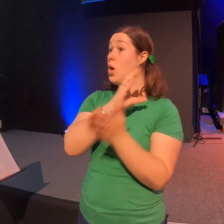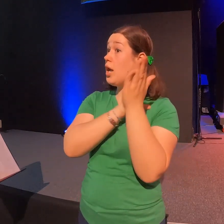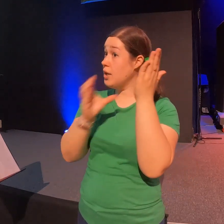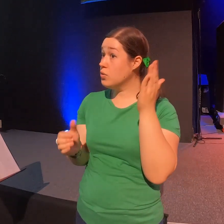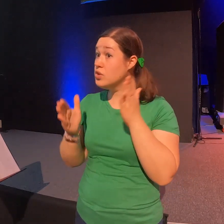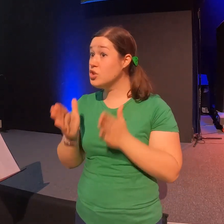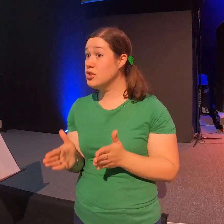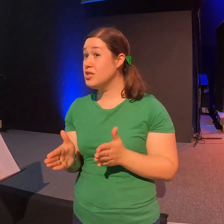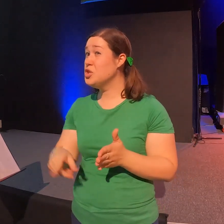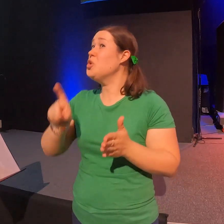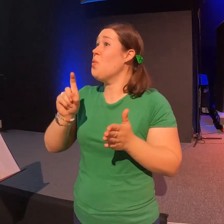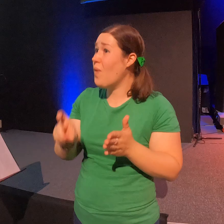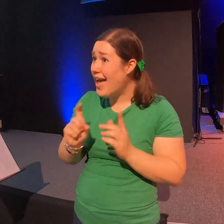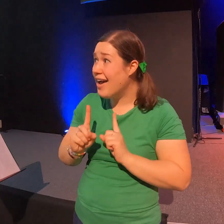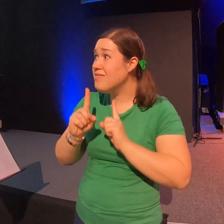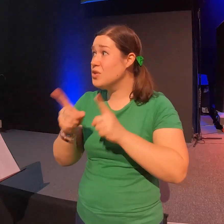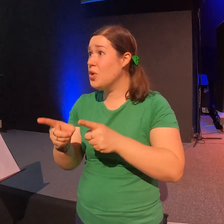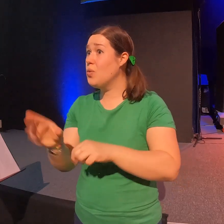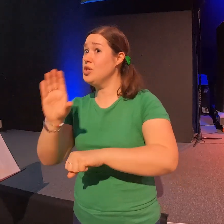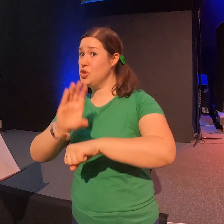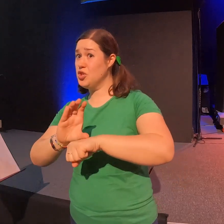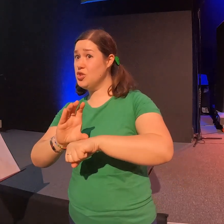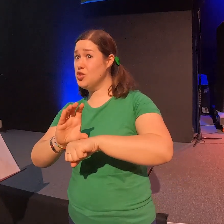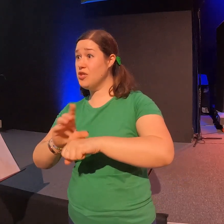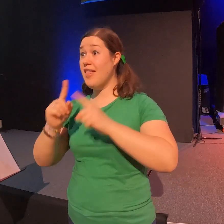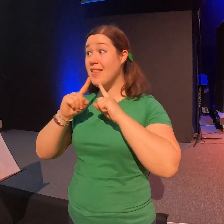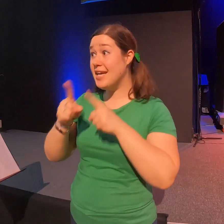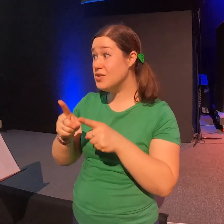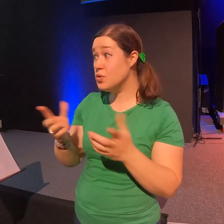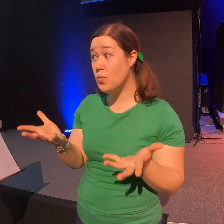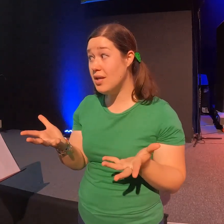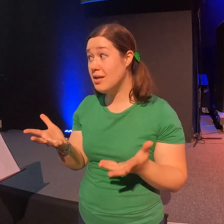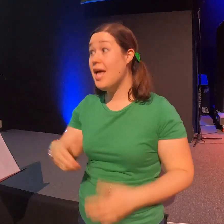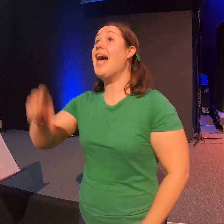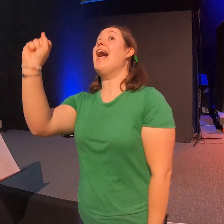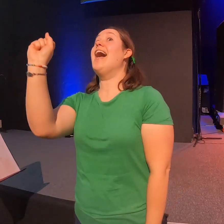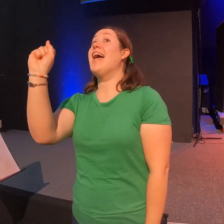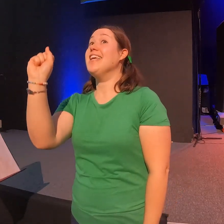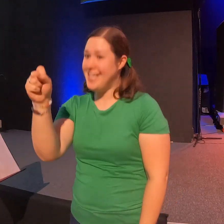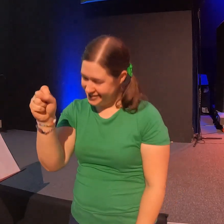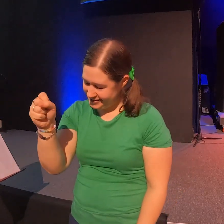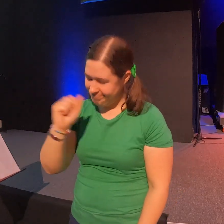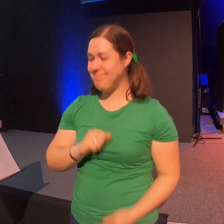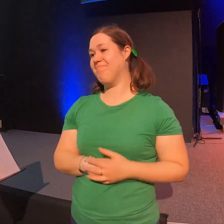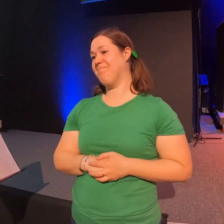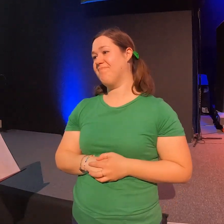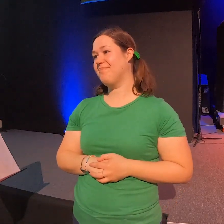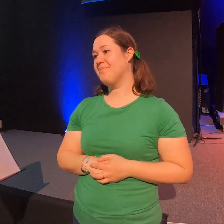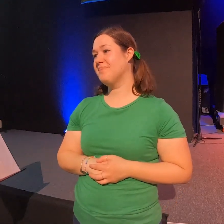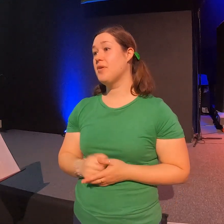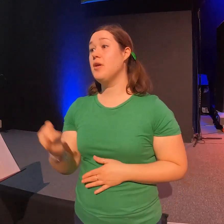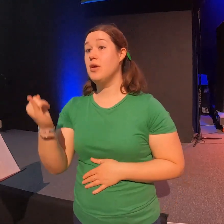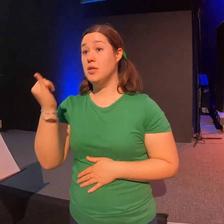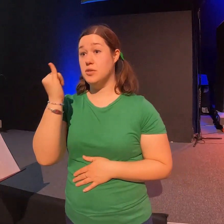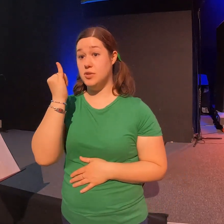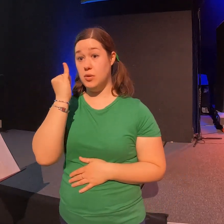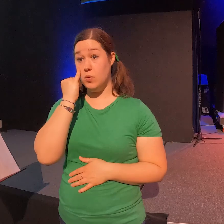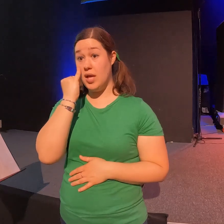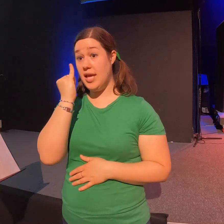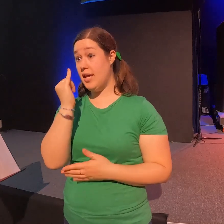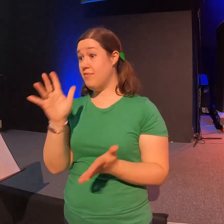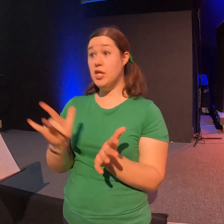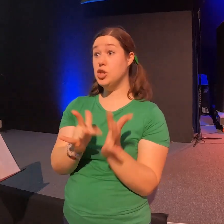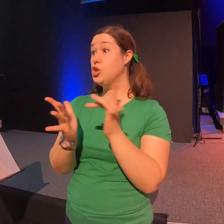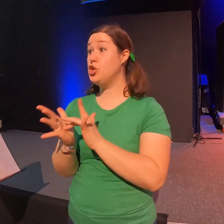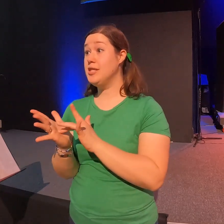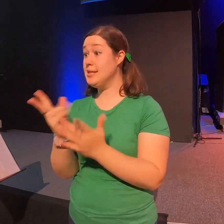answer is, yes. Yes. If Jesus can raise from the dead, we can raise